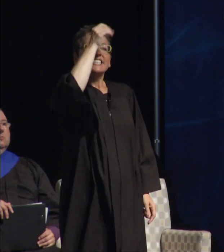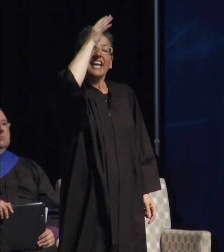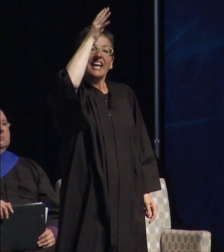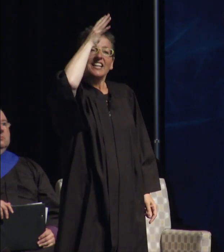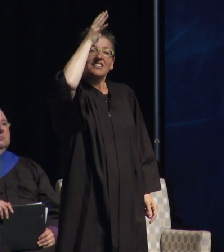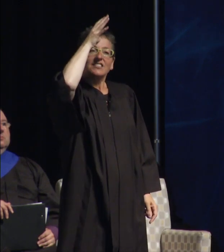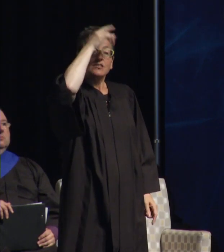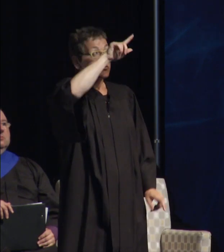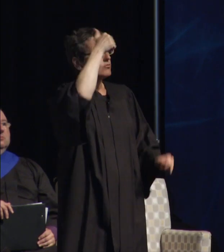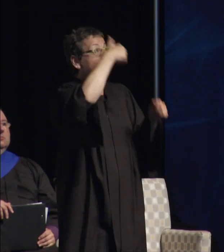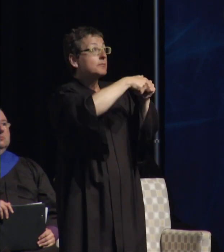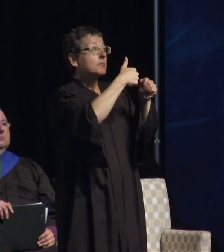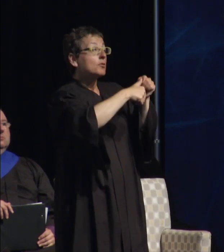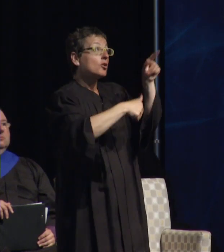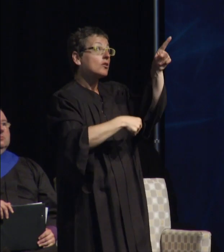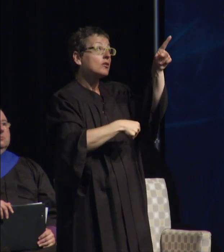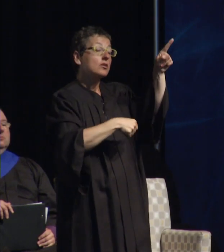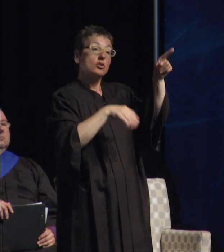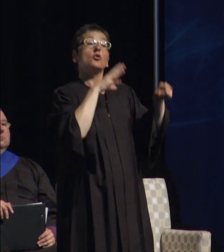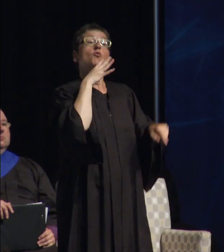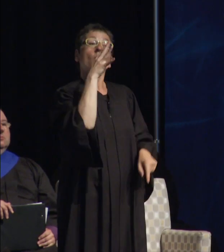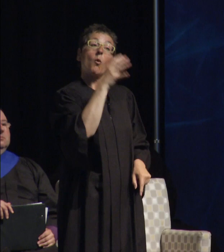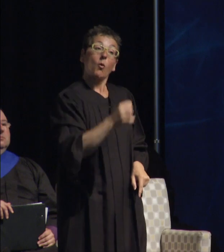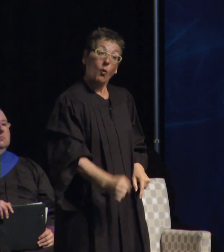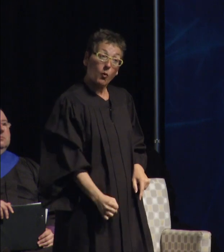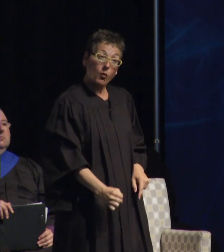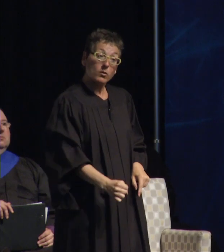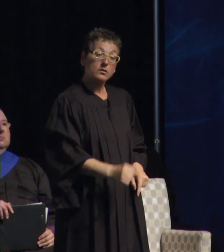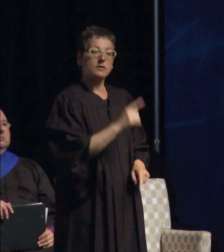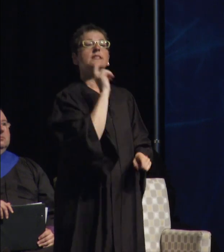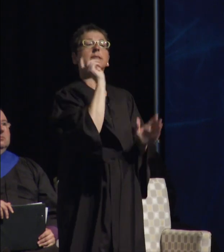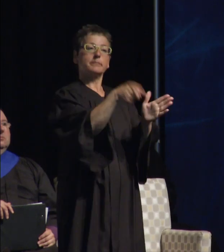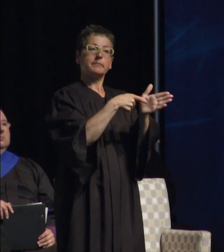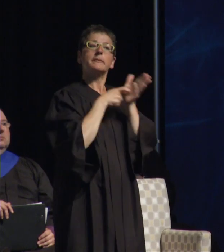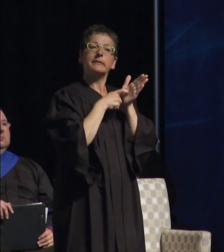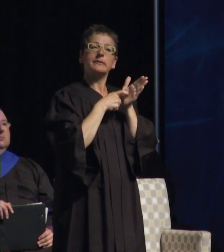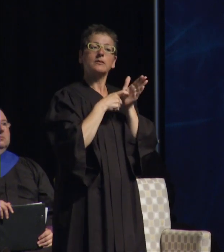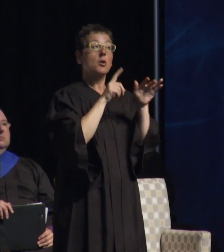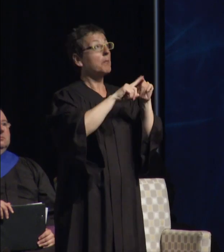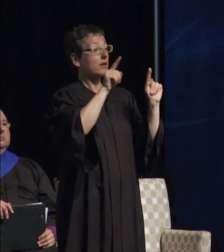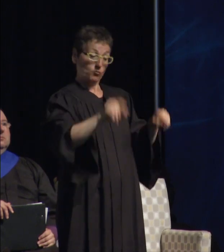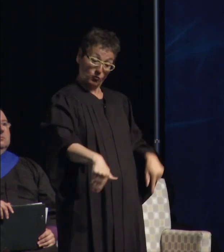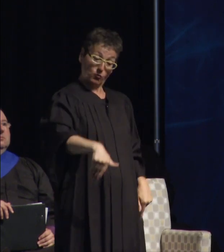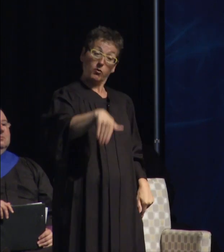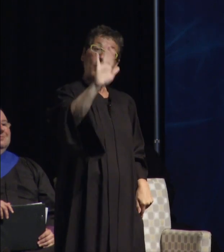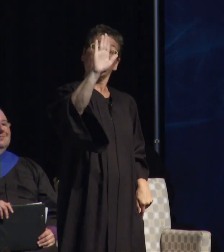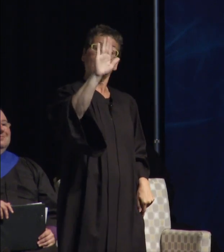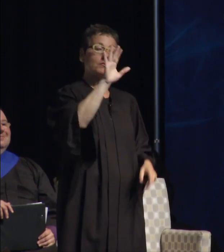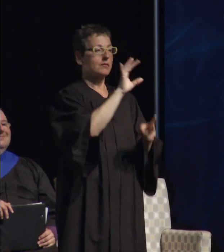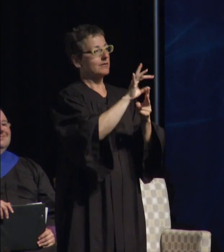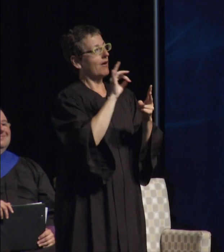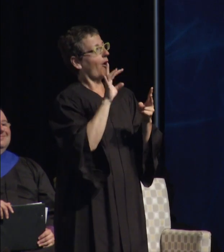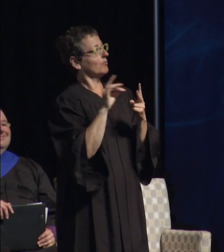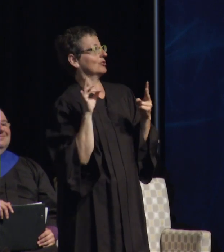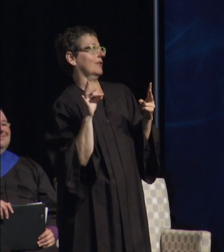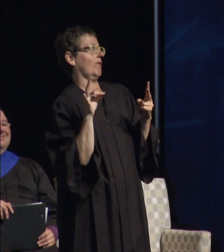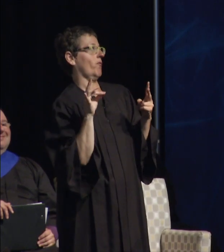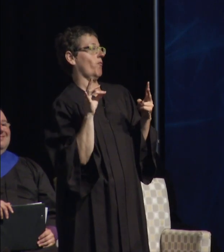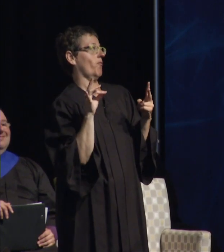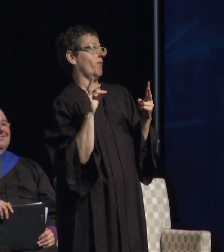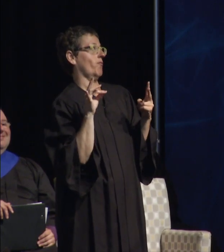"Dad, remember, growing older is mandatory, but growing up is optional."